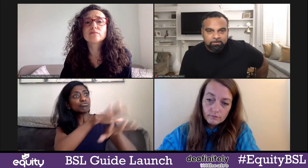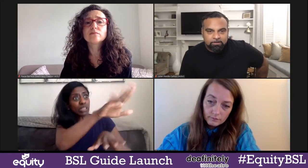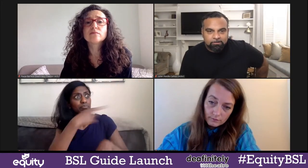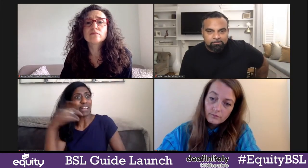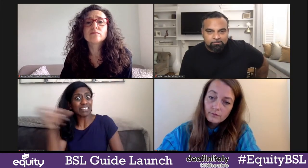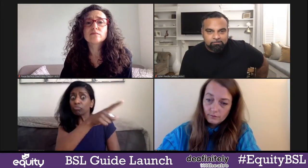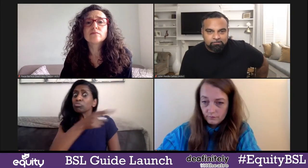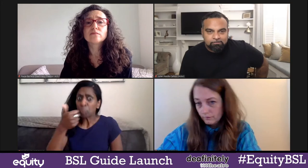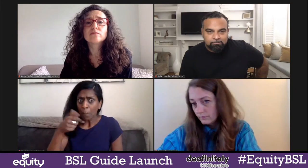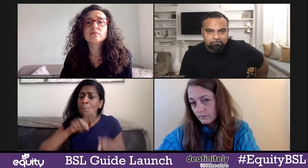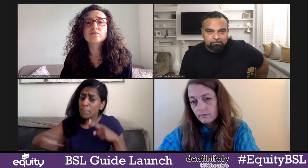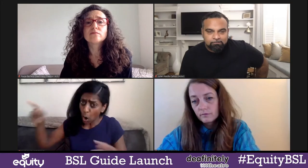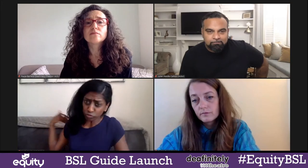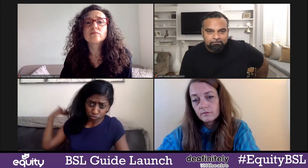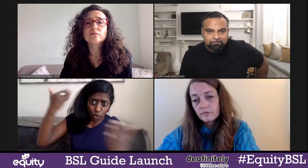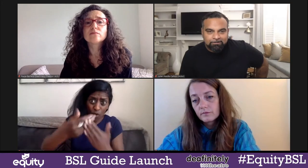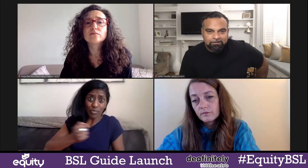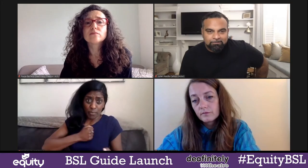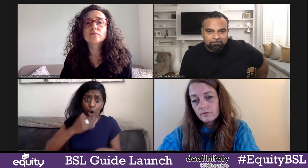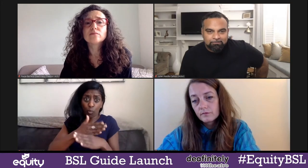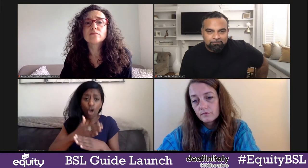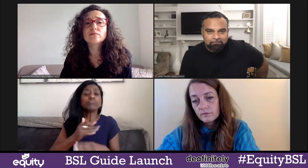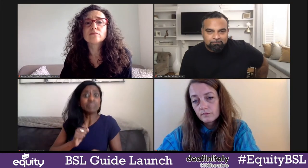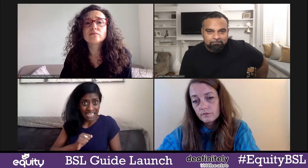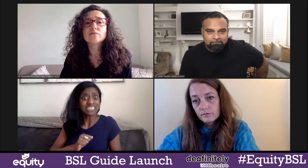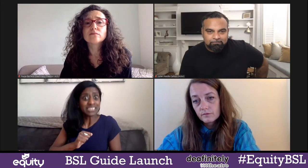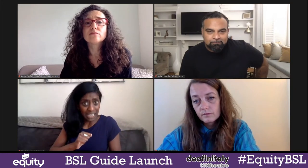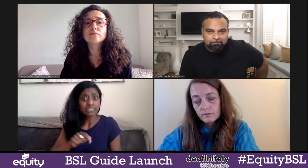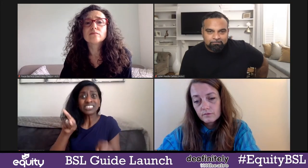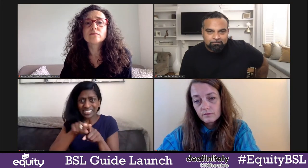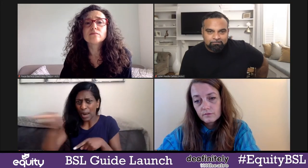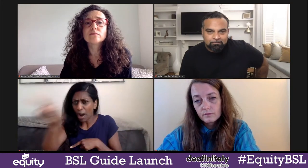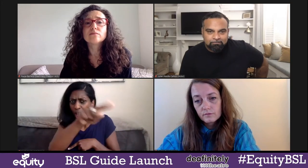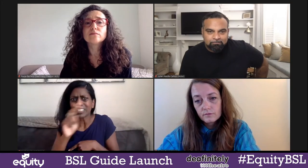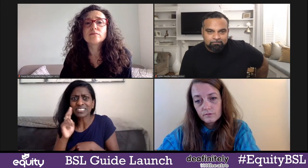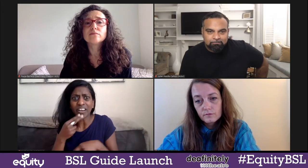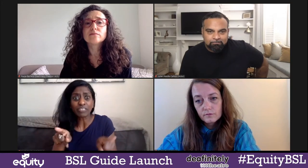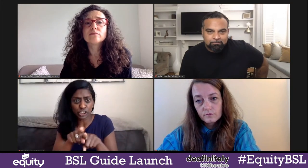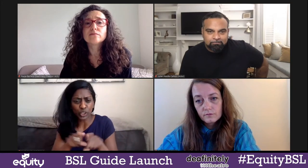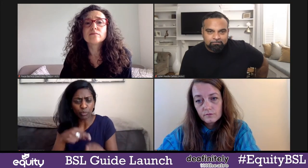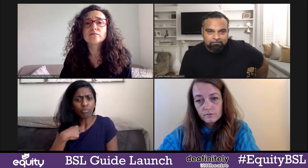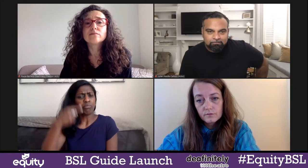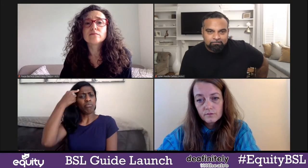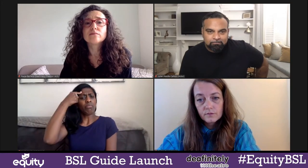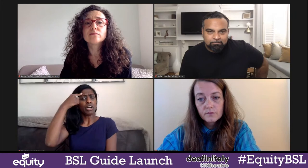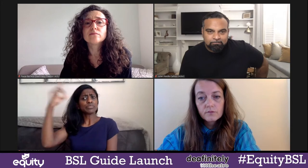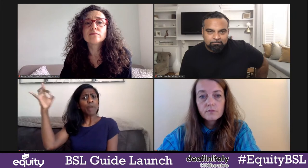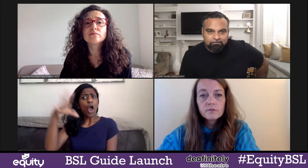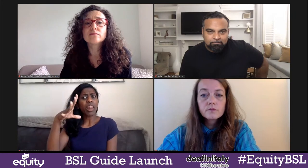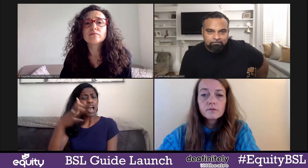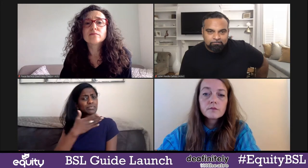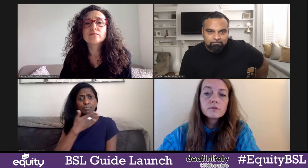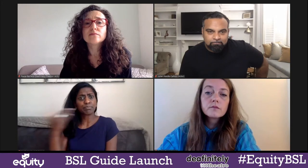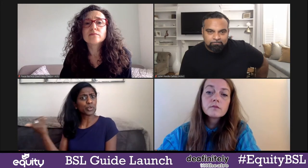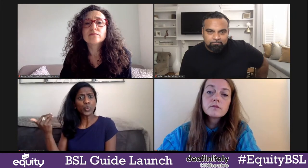often they ask the actor to take that role. But I always say, no, you need to bring on a BSL